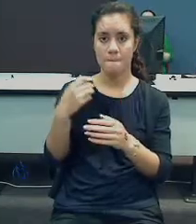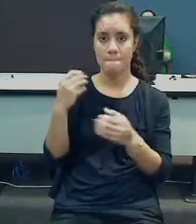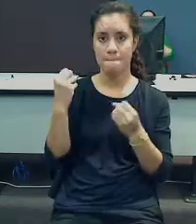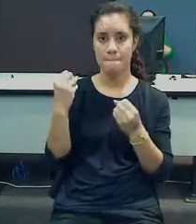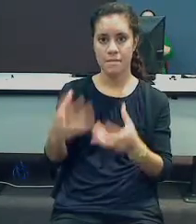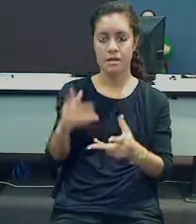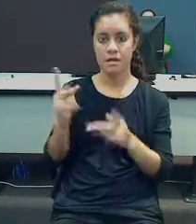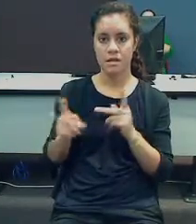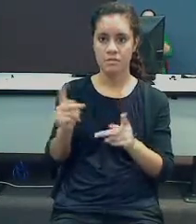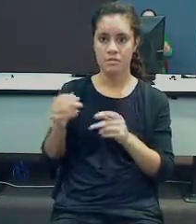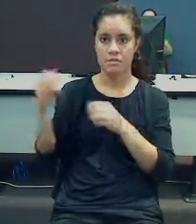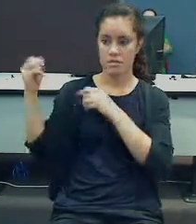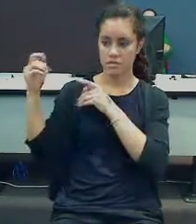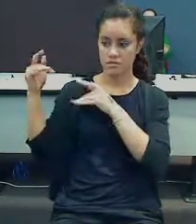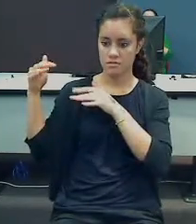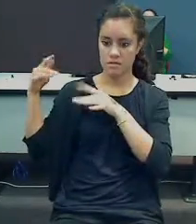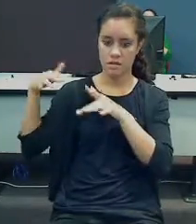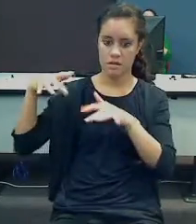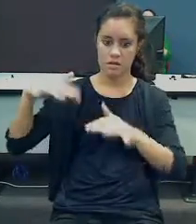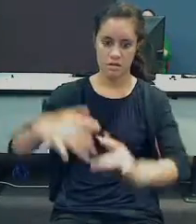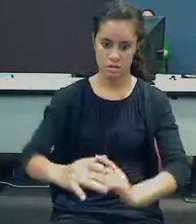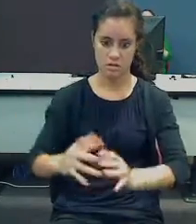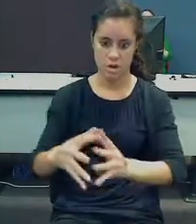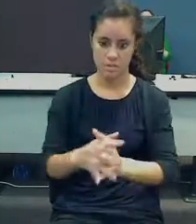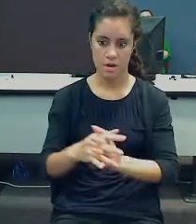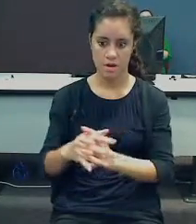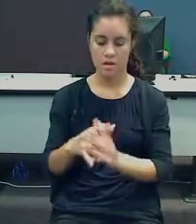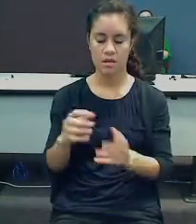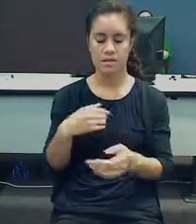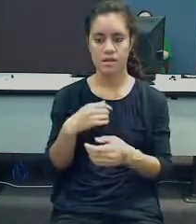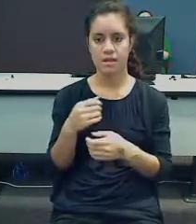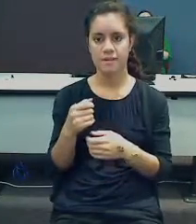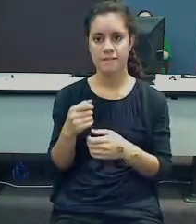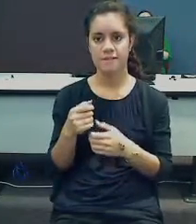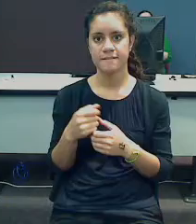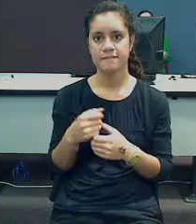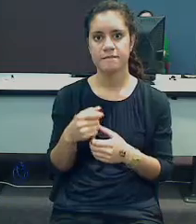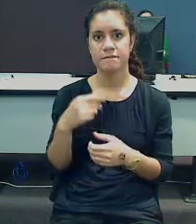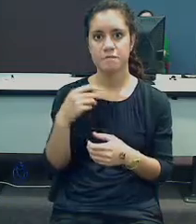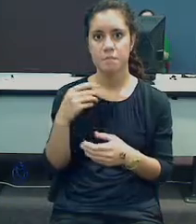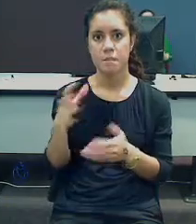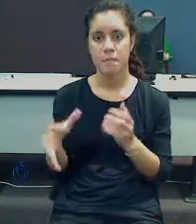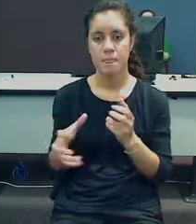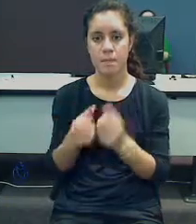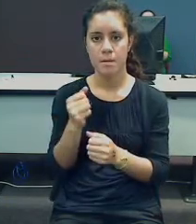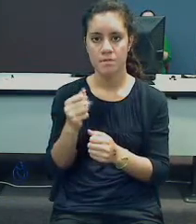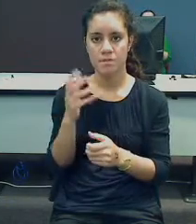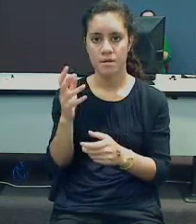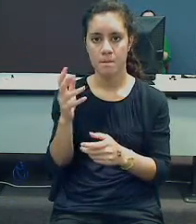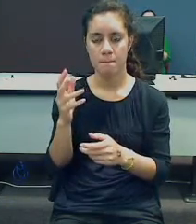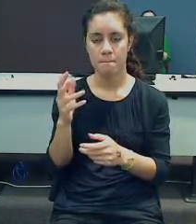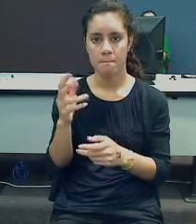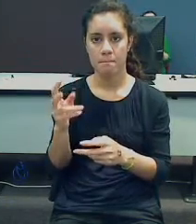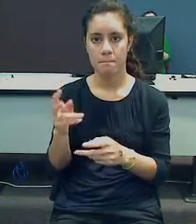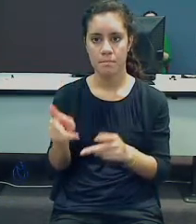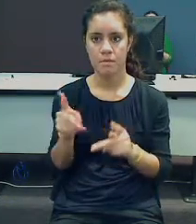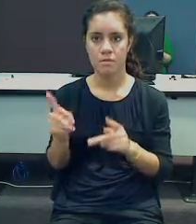American worker in the city who were making low wages and working in atrocious working